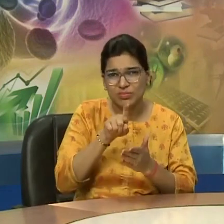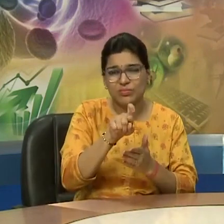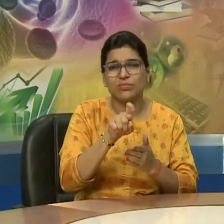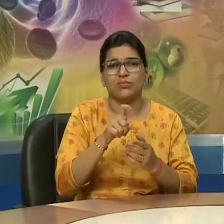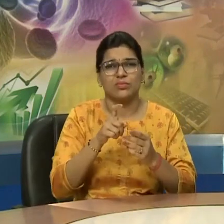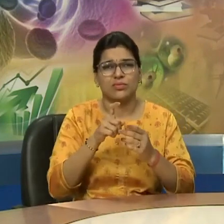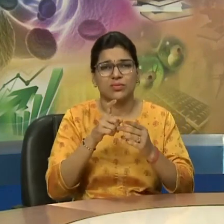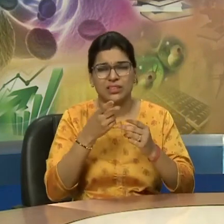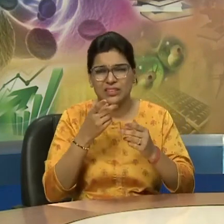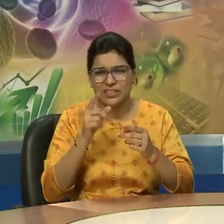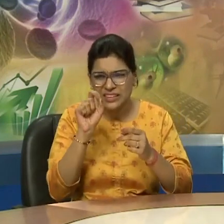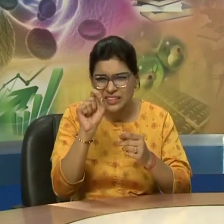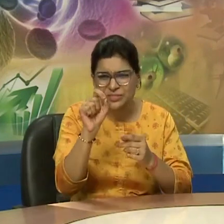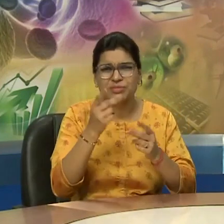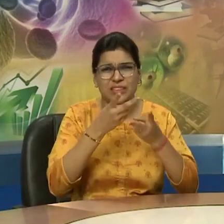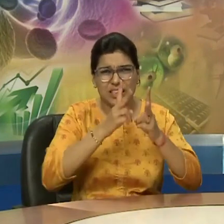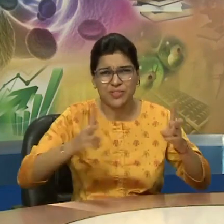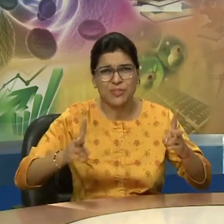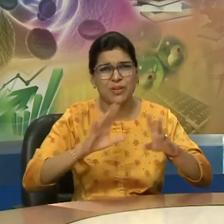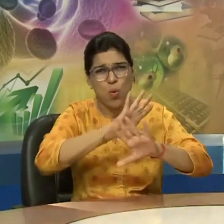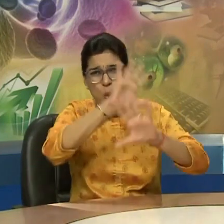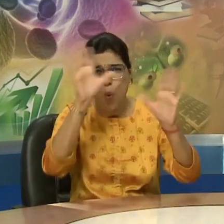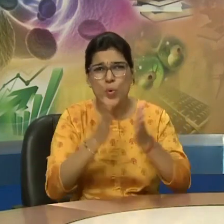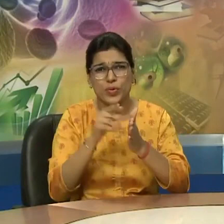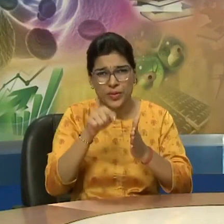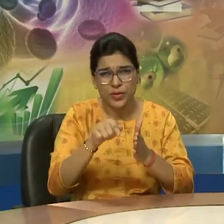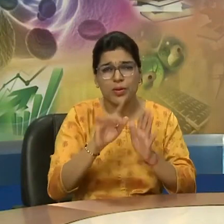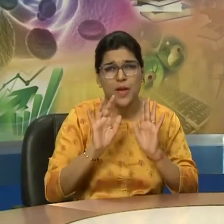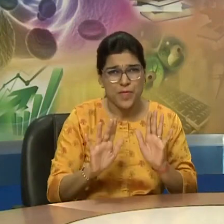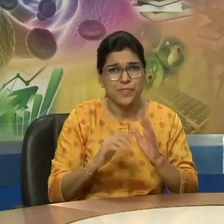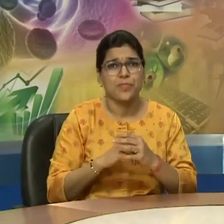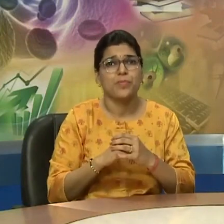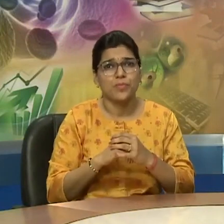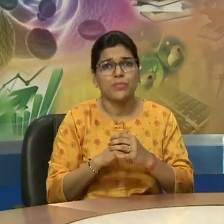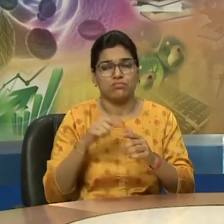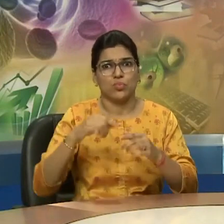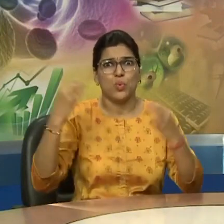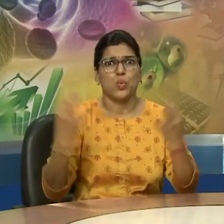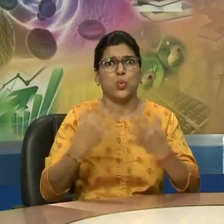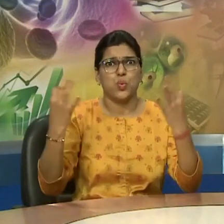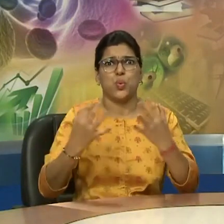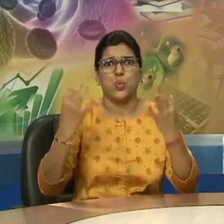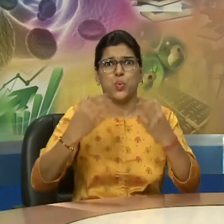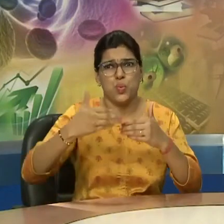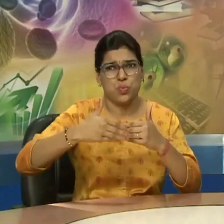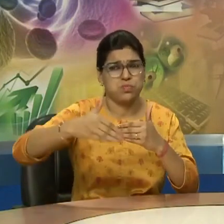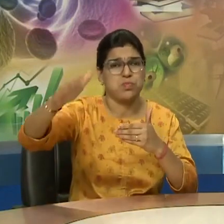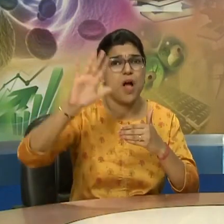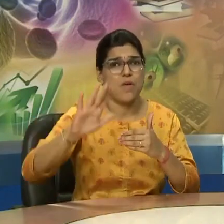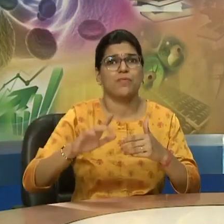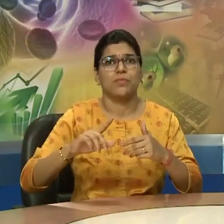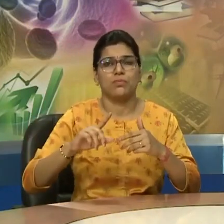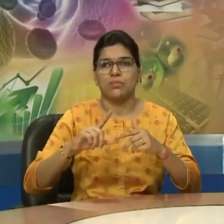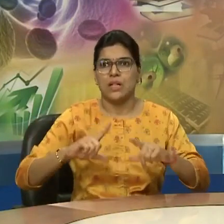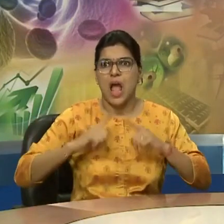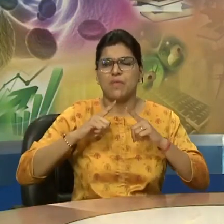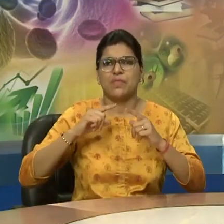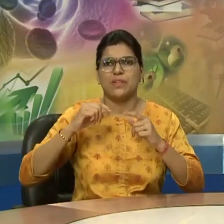A lot of diseases have been mentioned in this lesson. Do you know that many